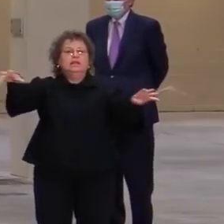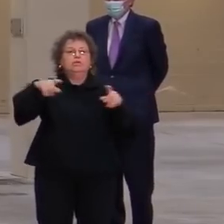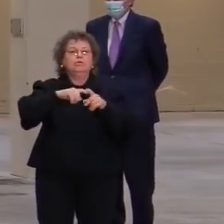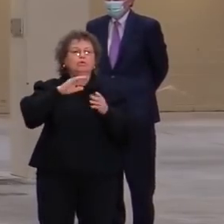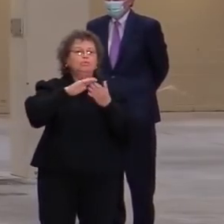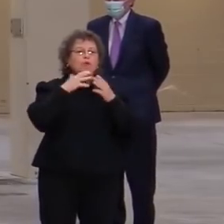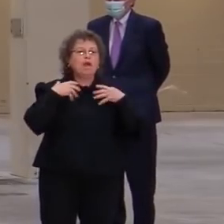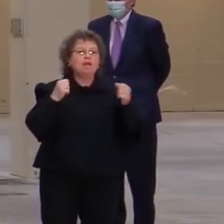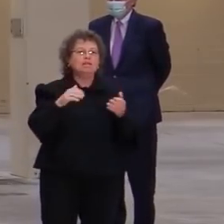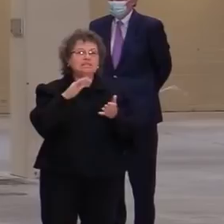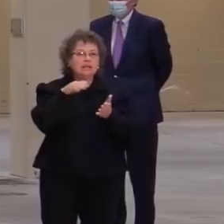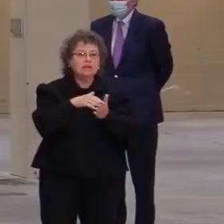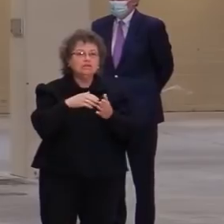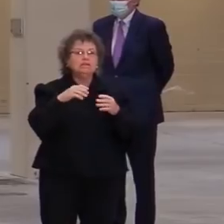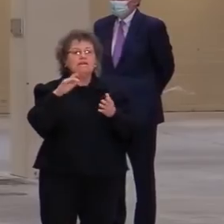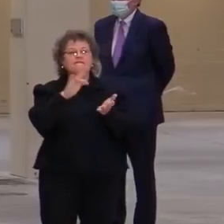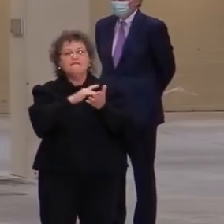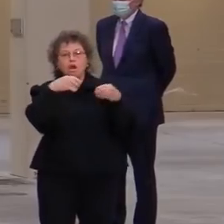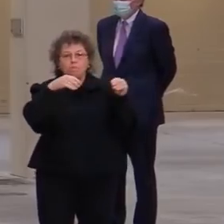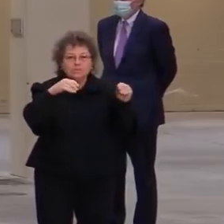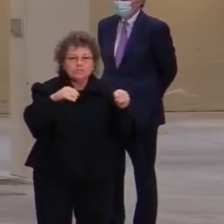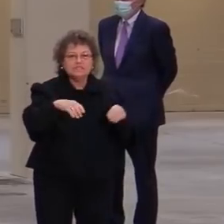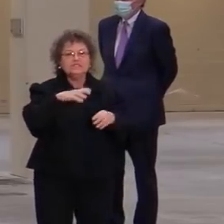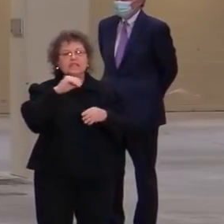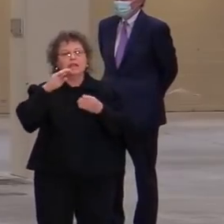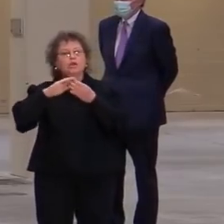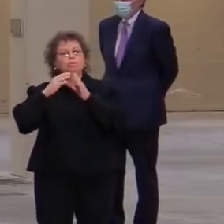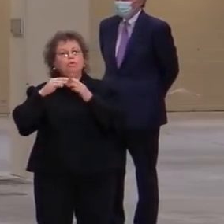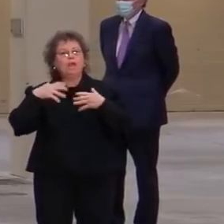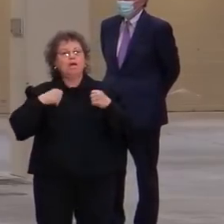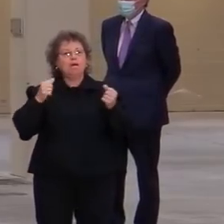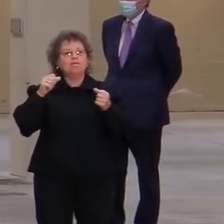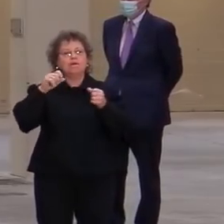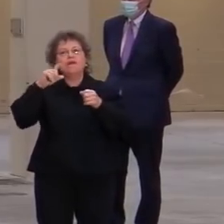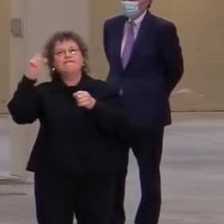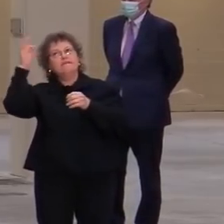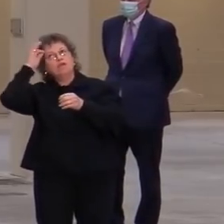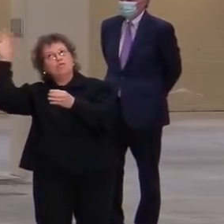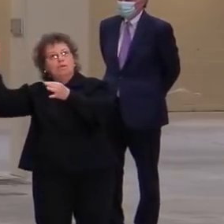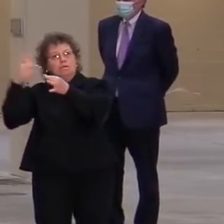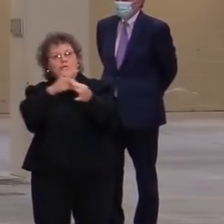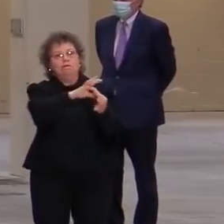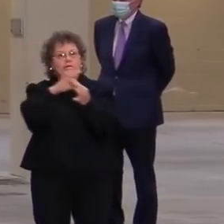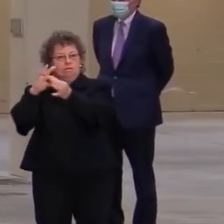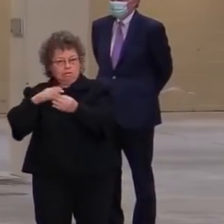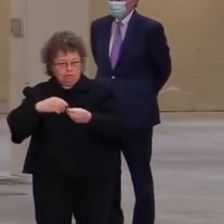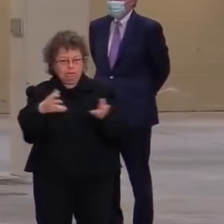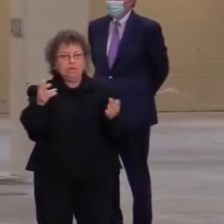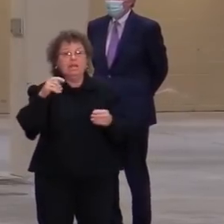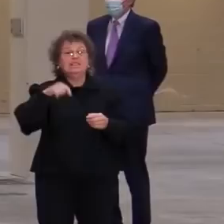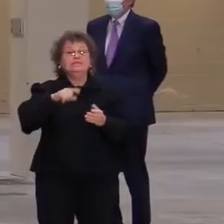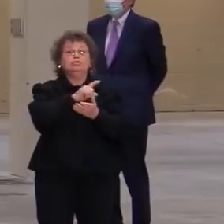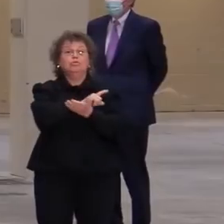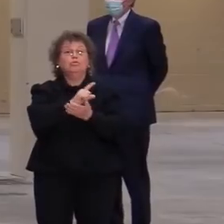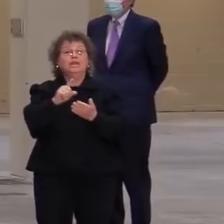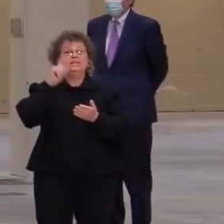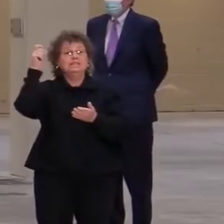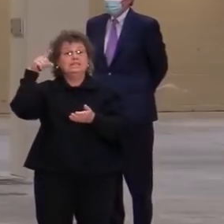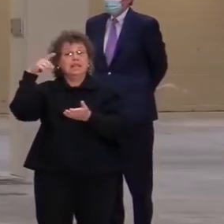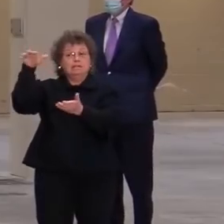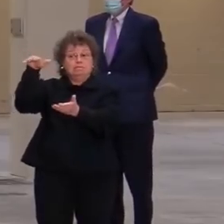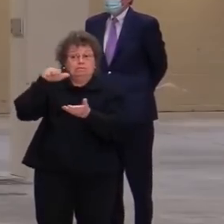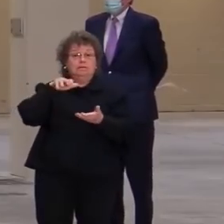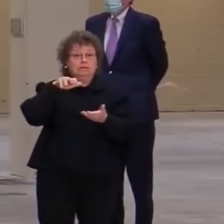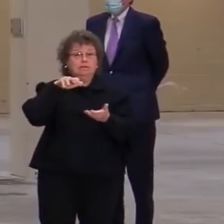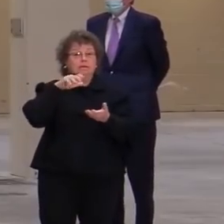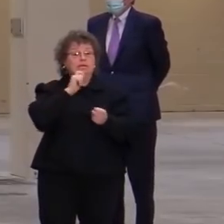and the Community Vaccination Center program by the federal government. This week, doses from the state allocation are being distributed